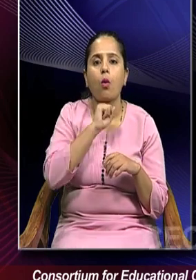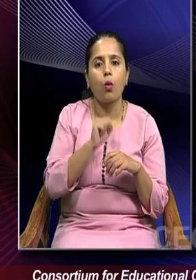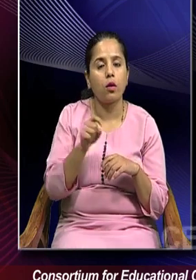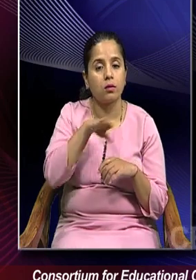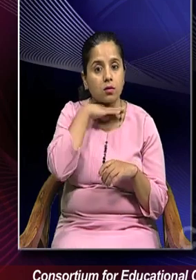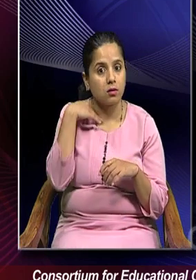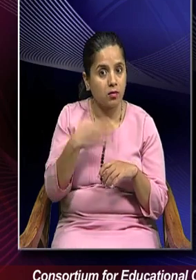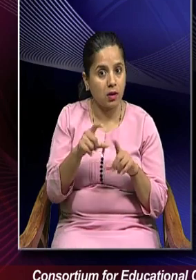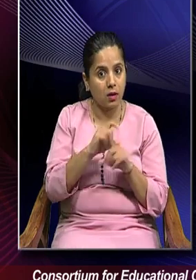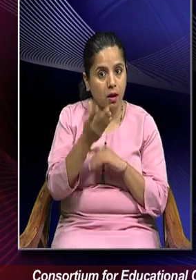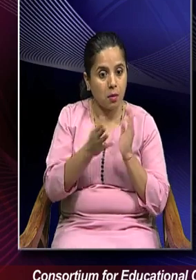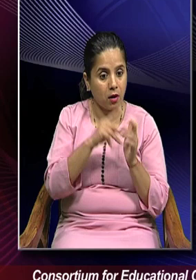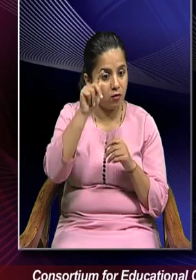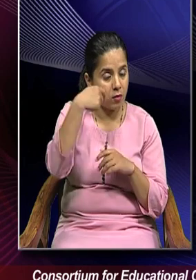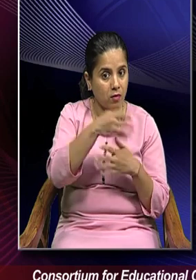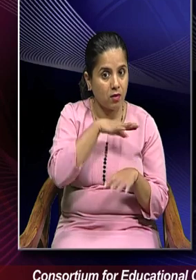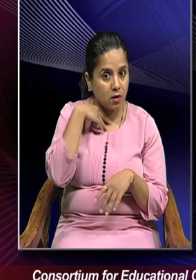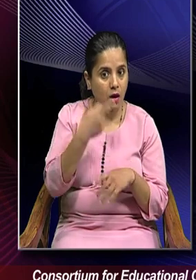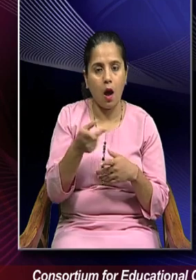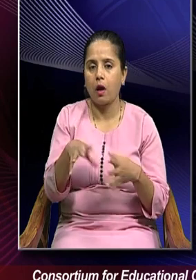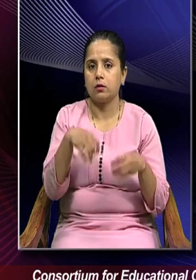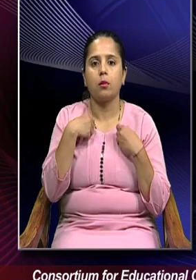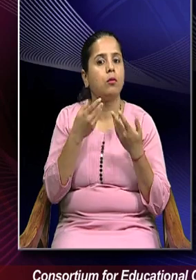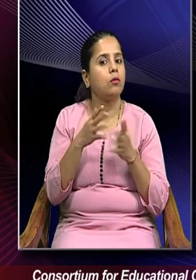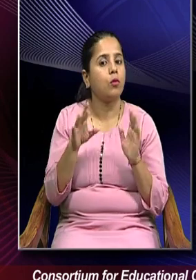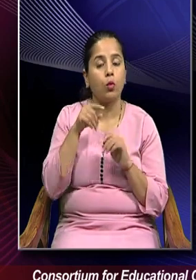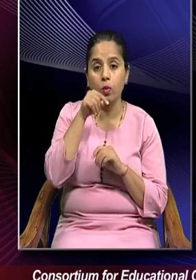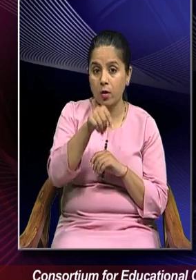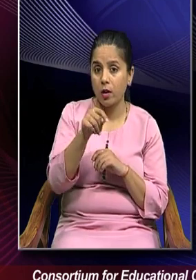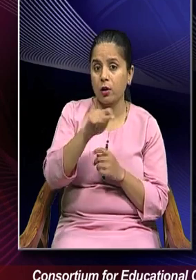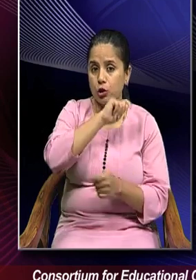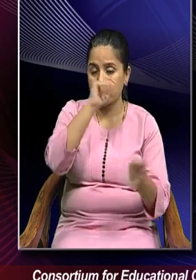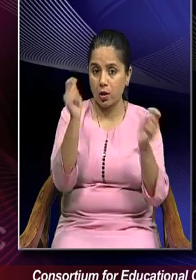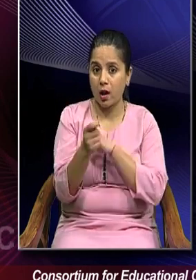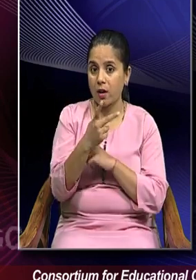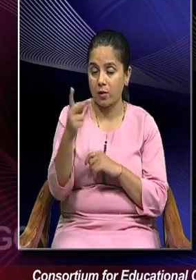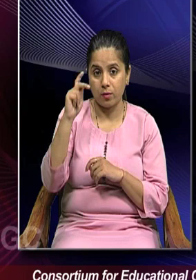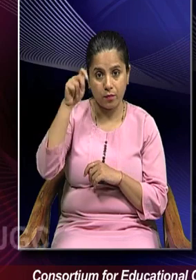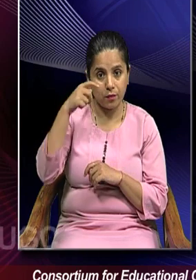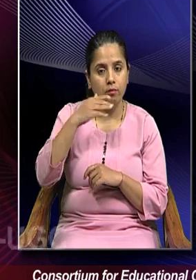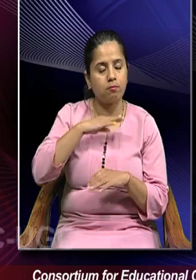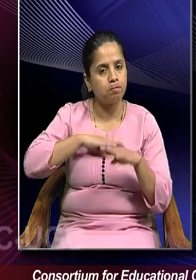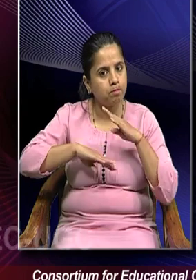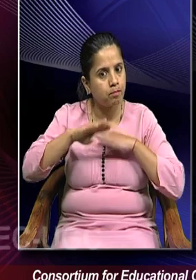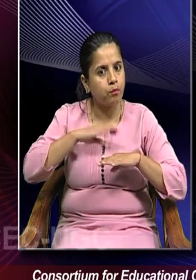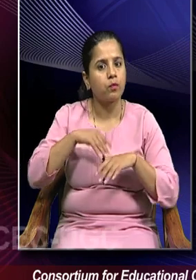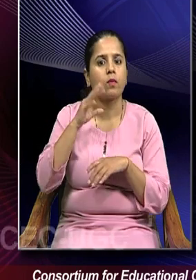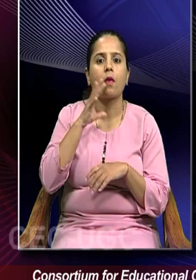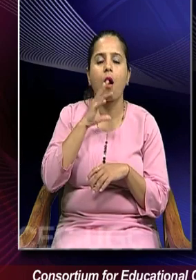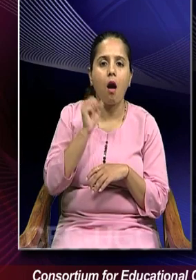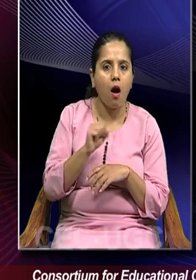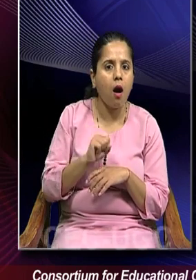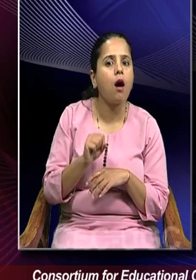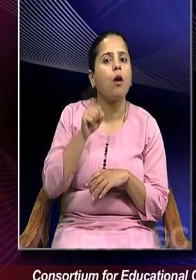of Dharmendra in the film. And this kind of revelation in a way humbles the grandfather, that